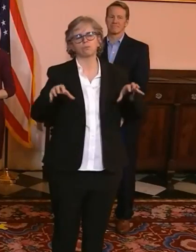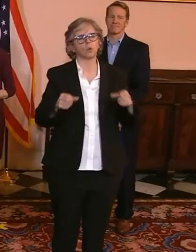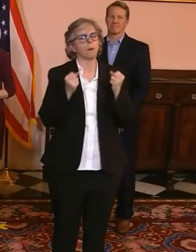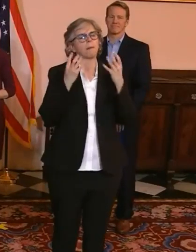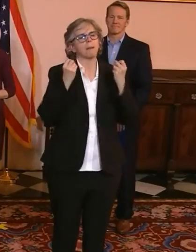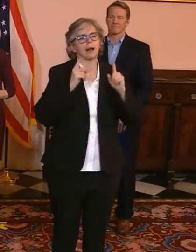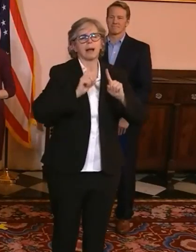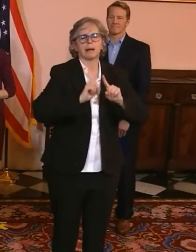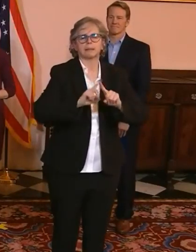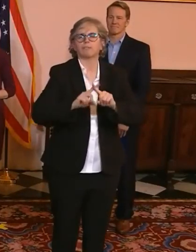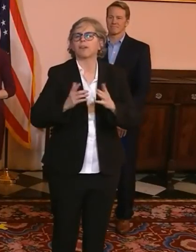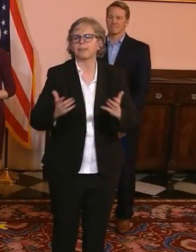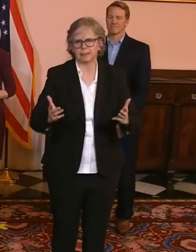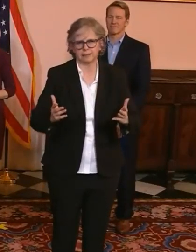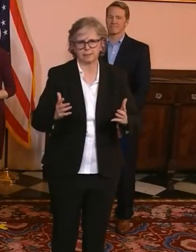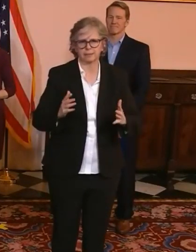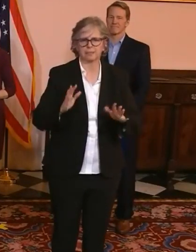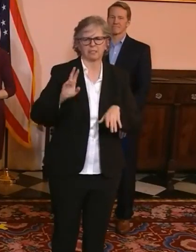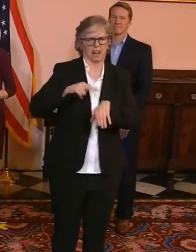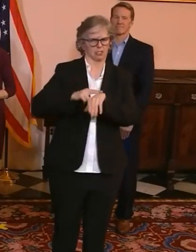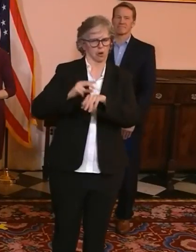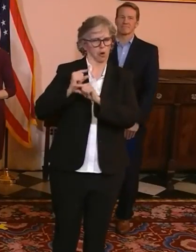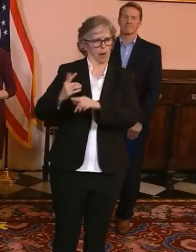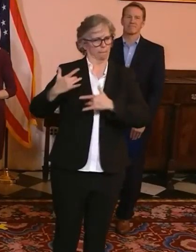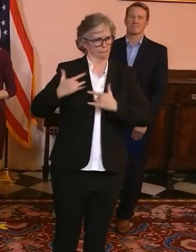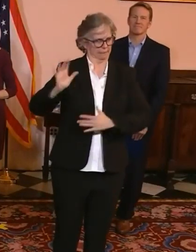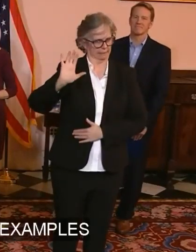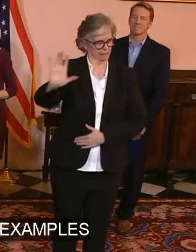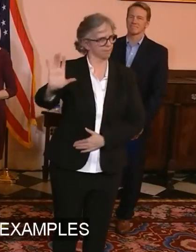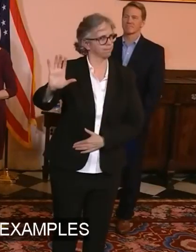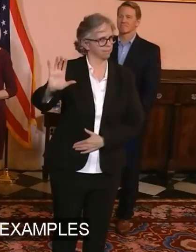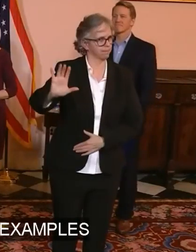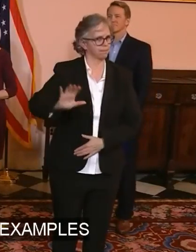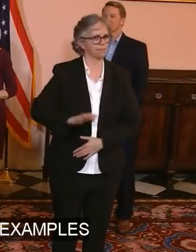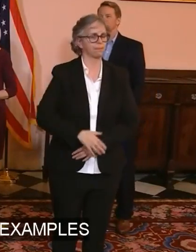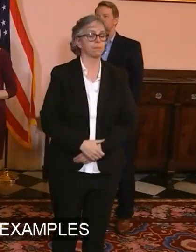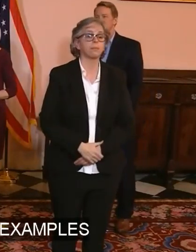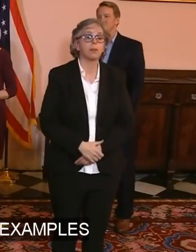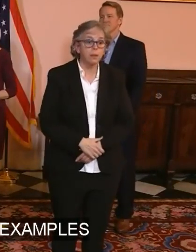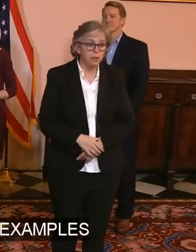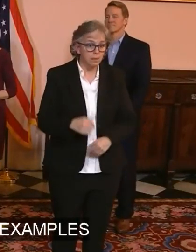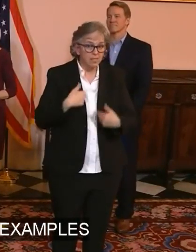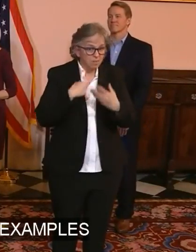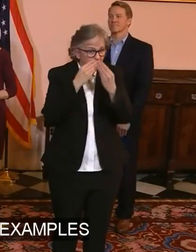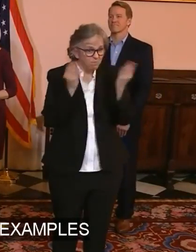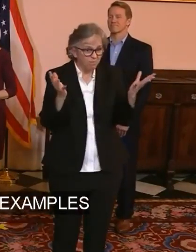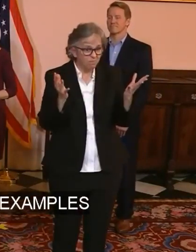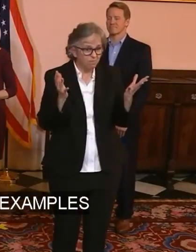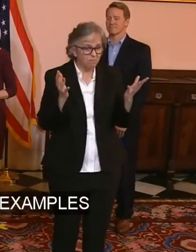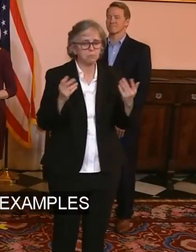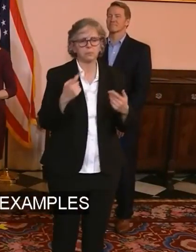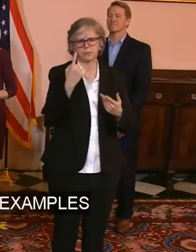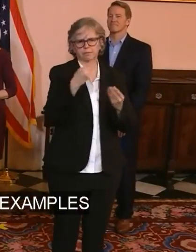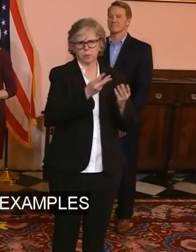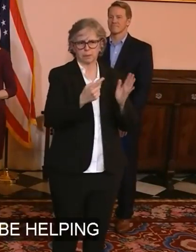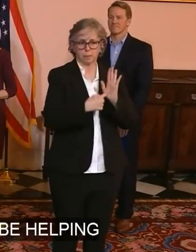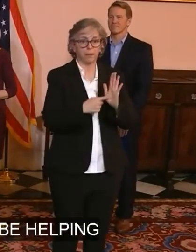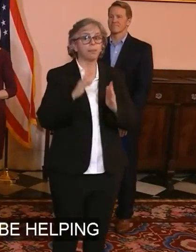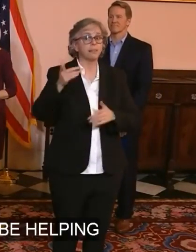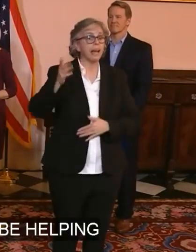of examples, the National Guard will be helping hospitals erect